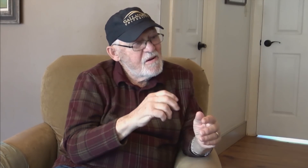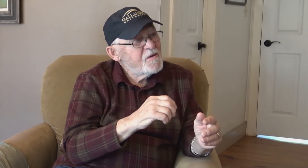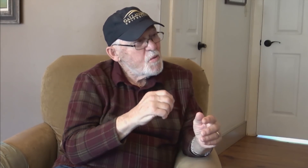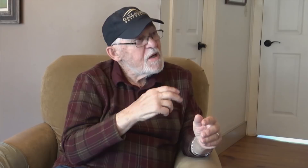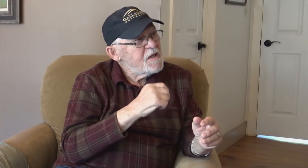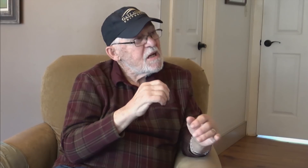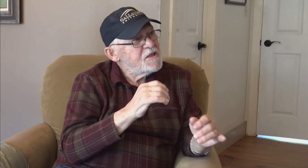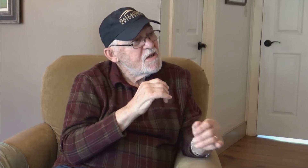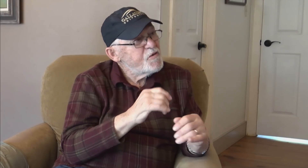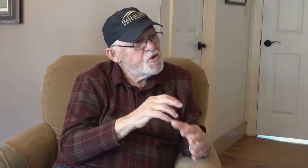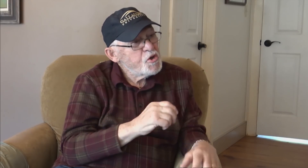we were unable